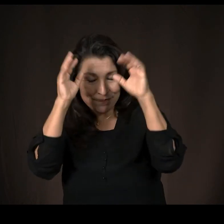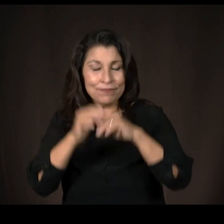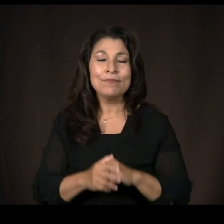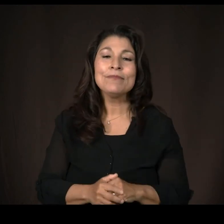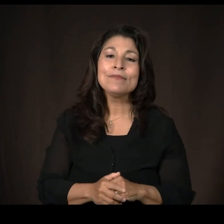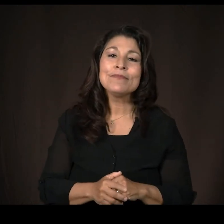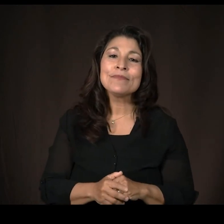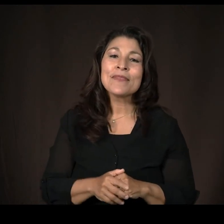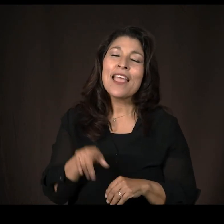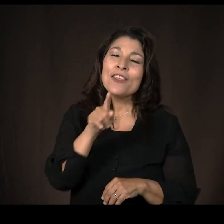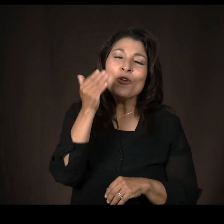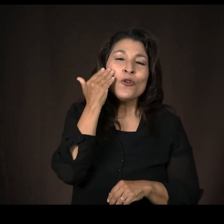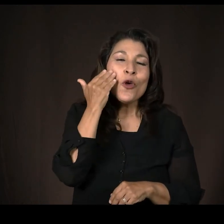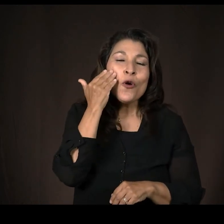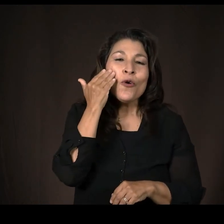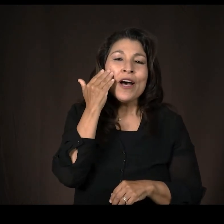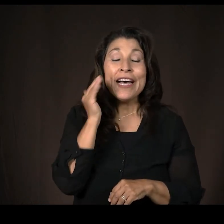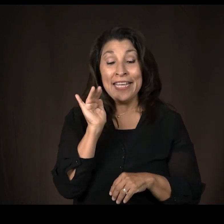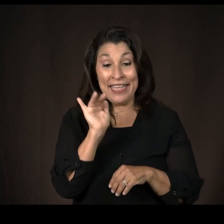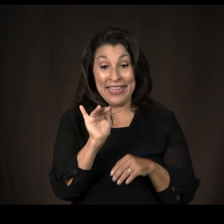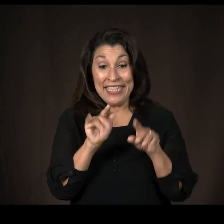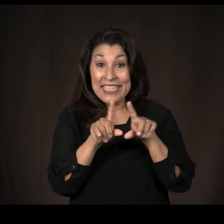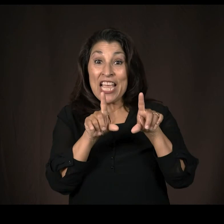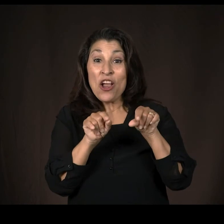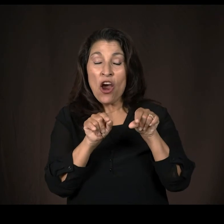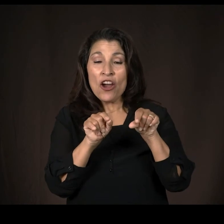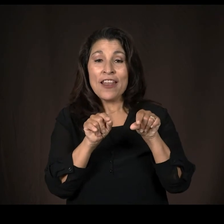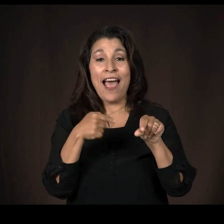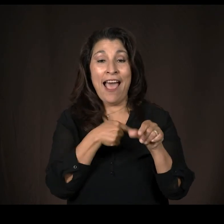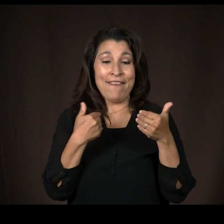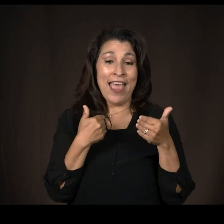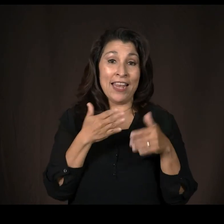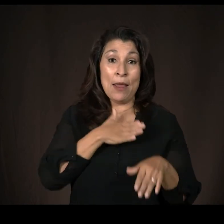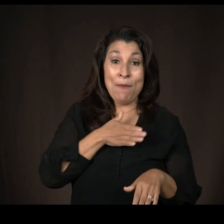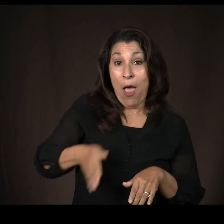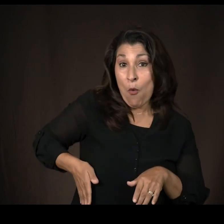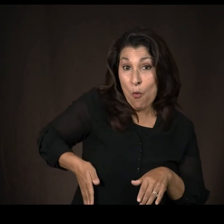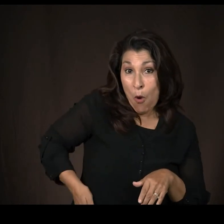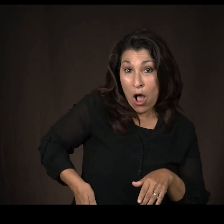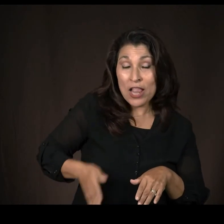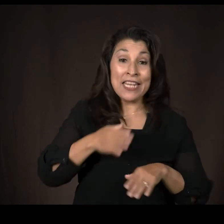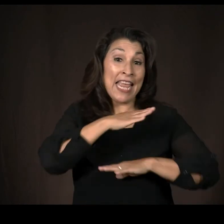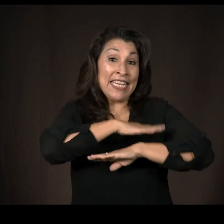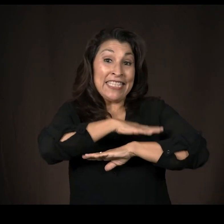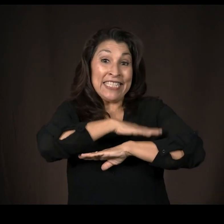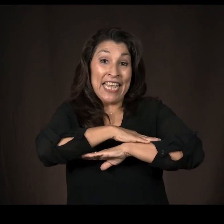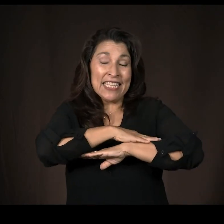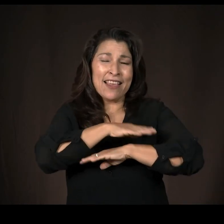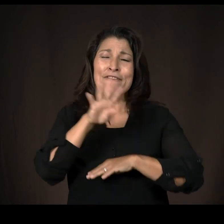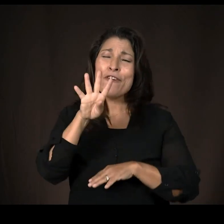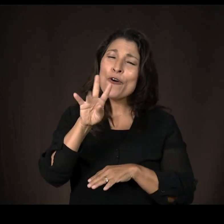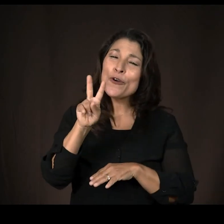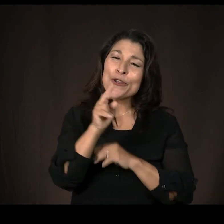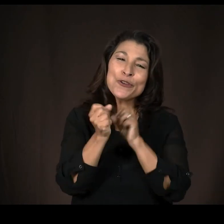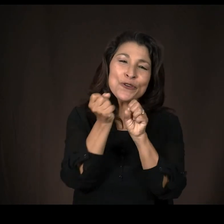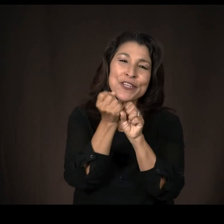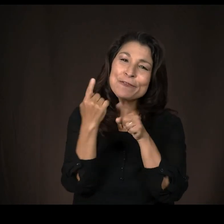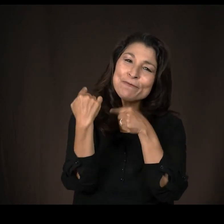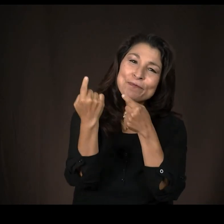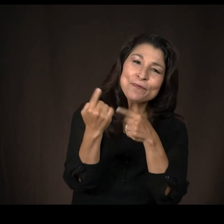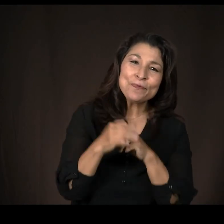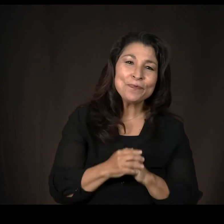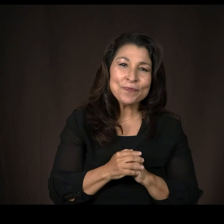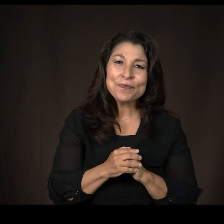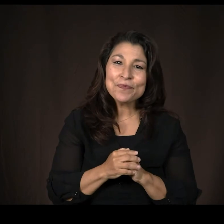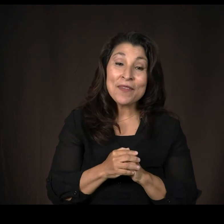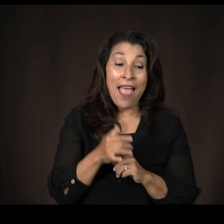You know, I have carried this little card in my wallet and in my desk for 42